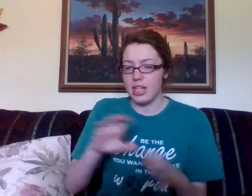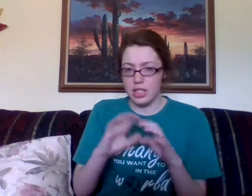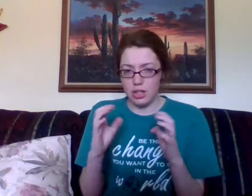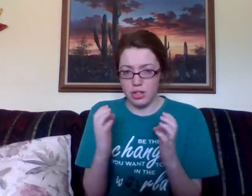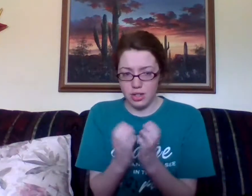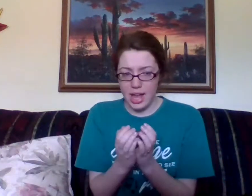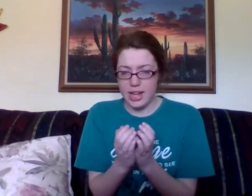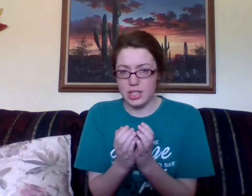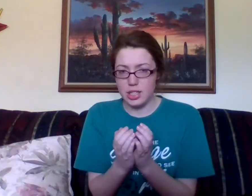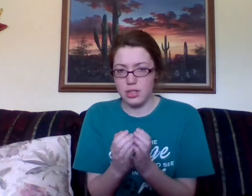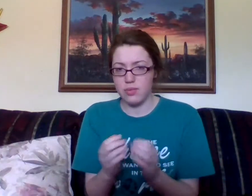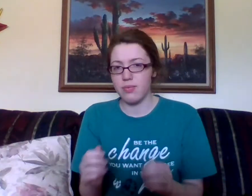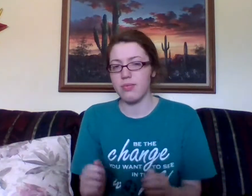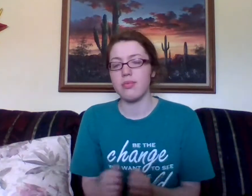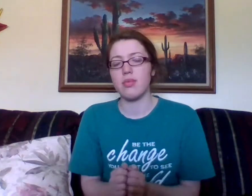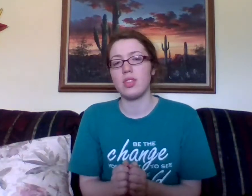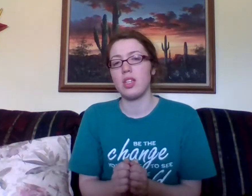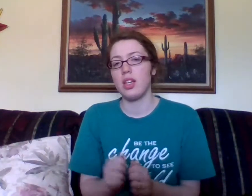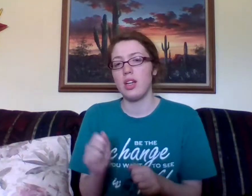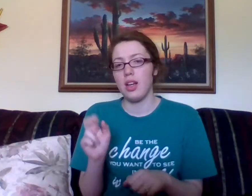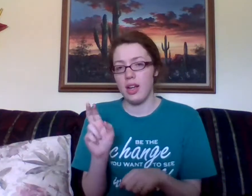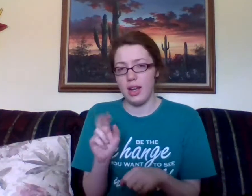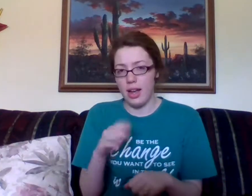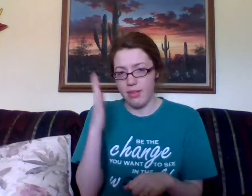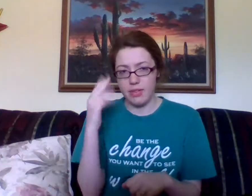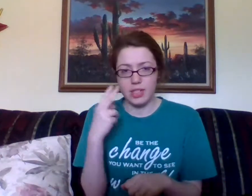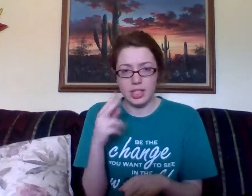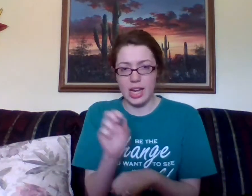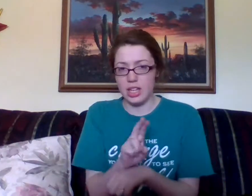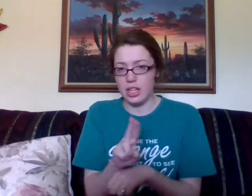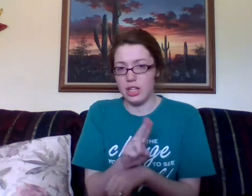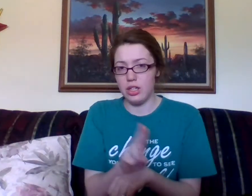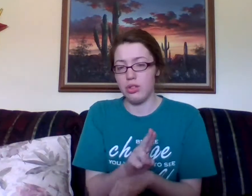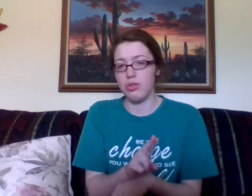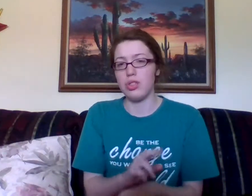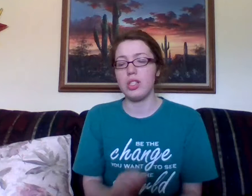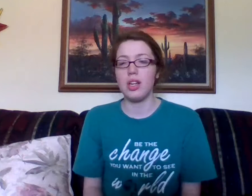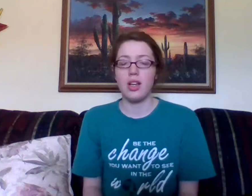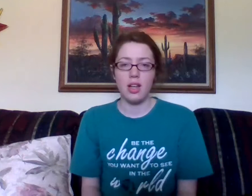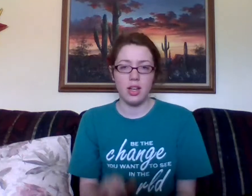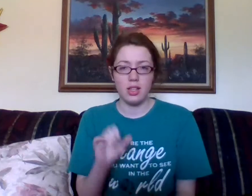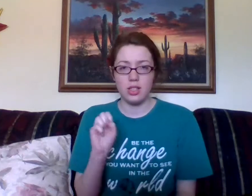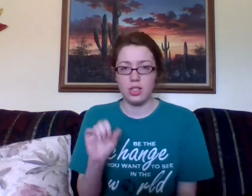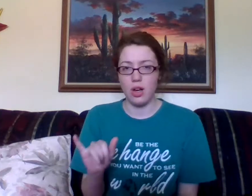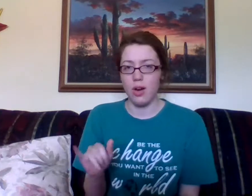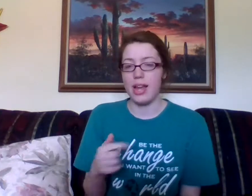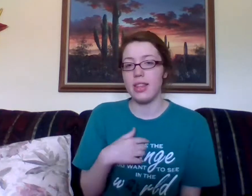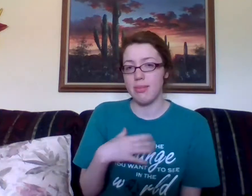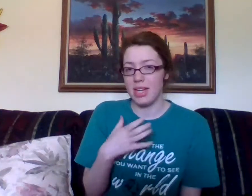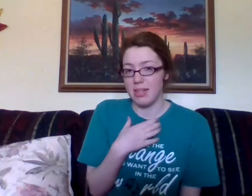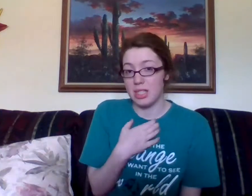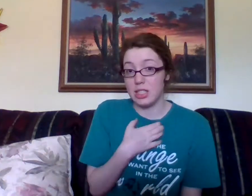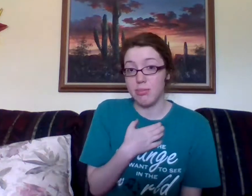ASL class. I've never seen that used. So I think my